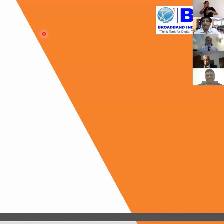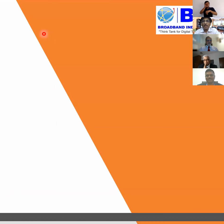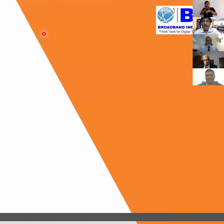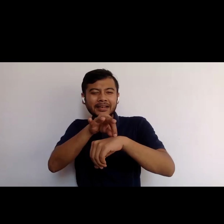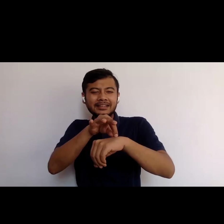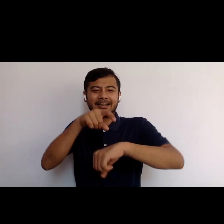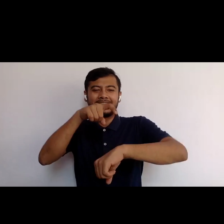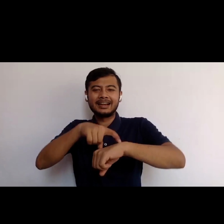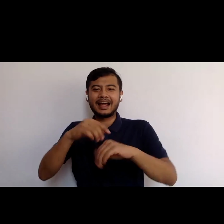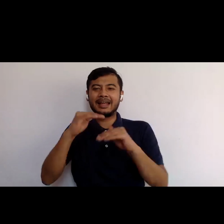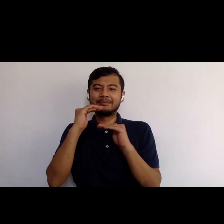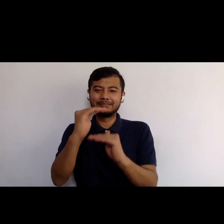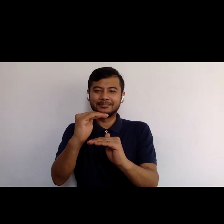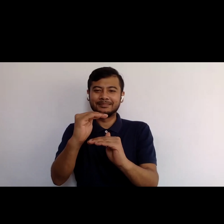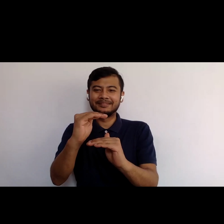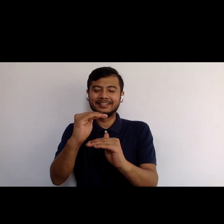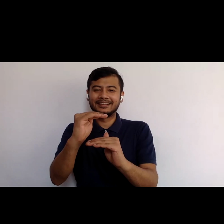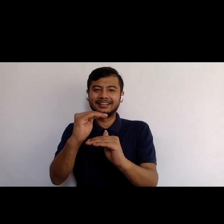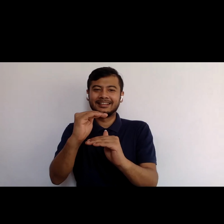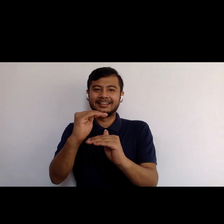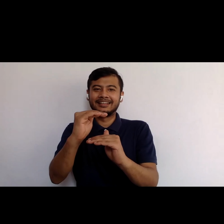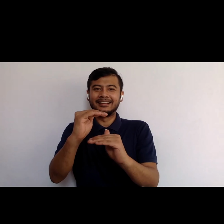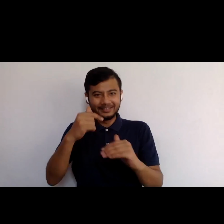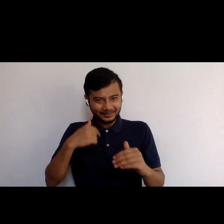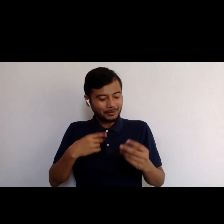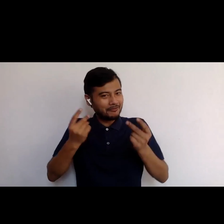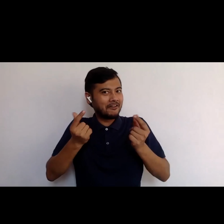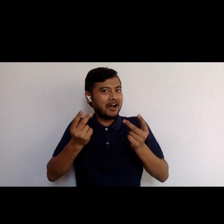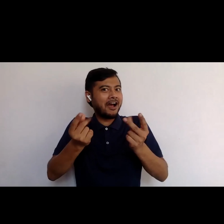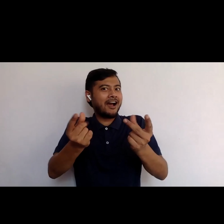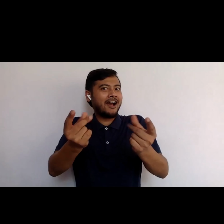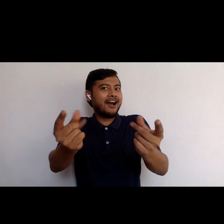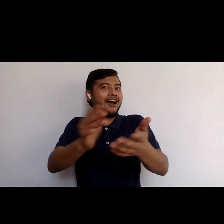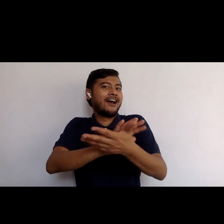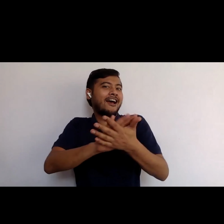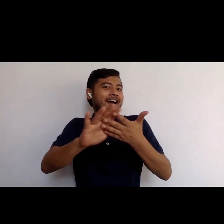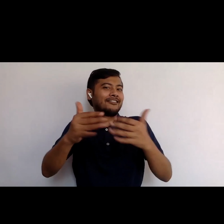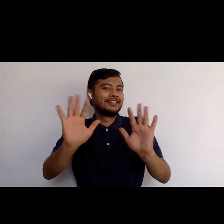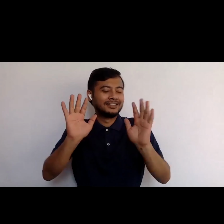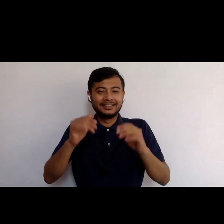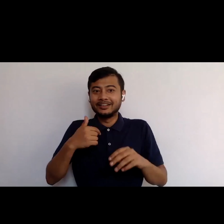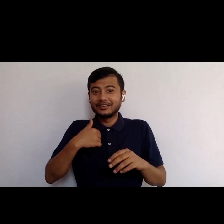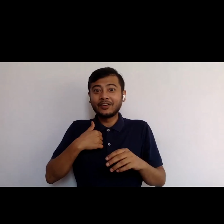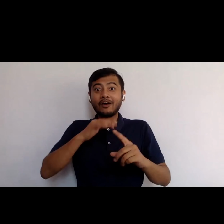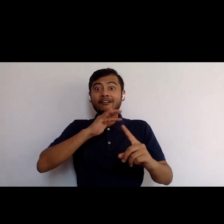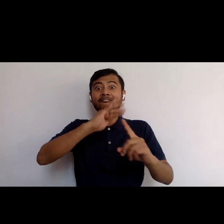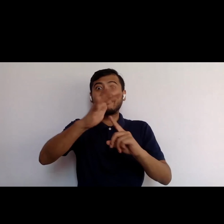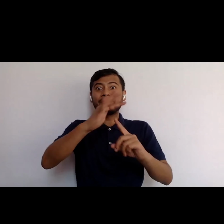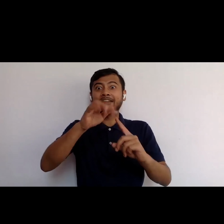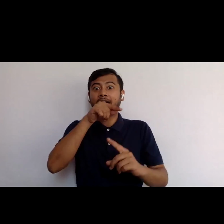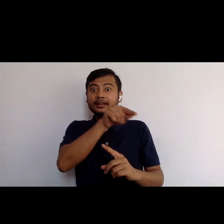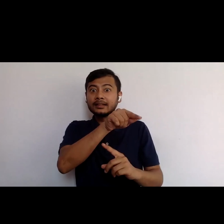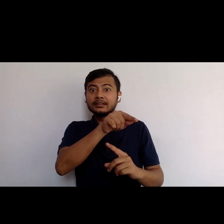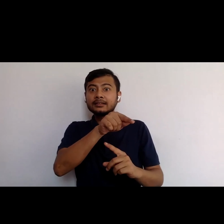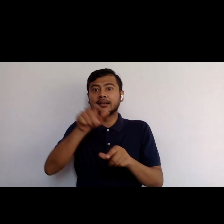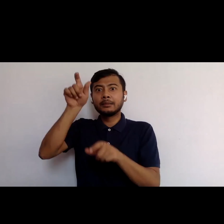I believe that Wi-Fi being the primary broadband access mechanism